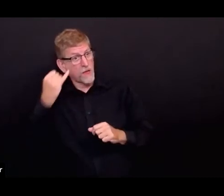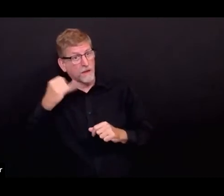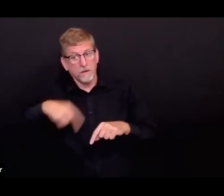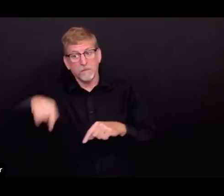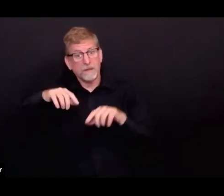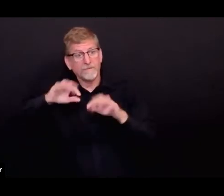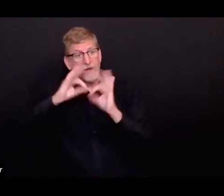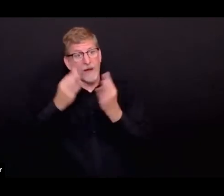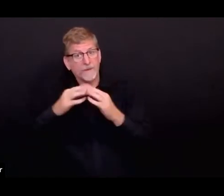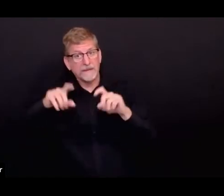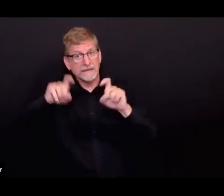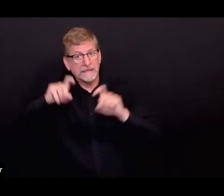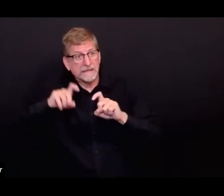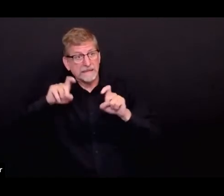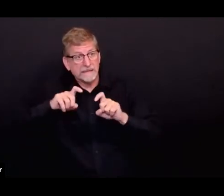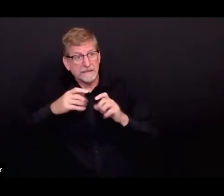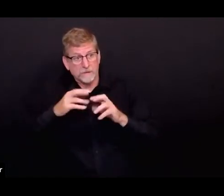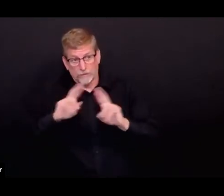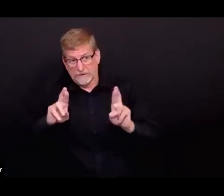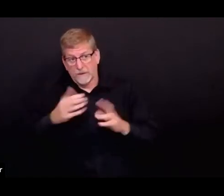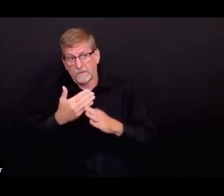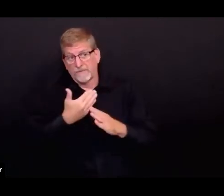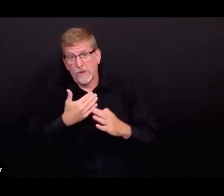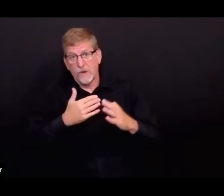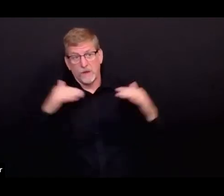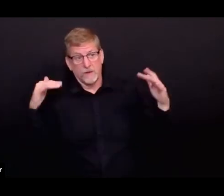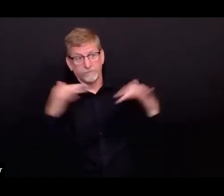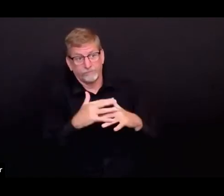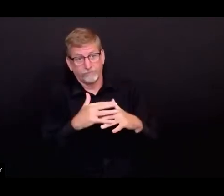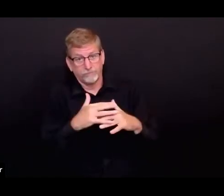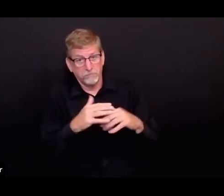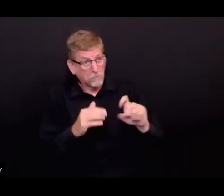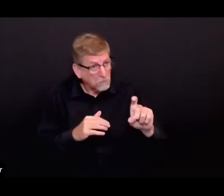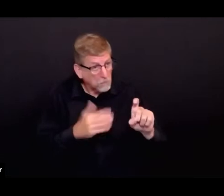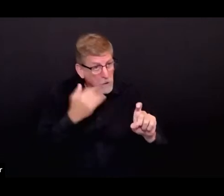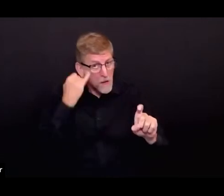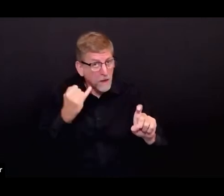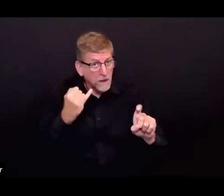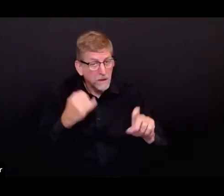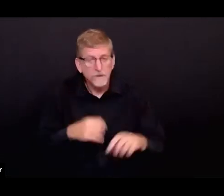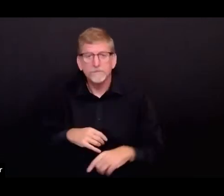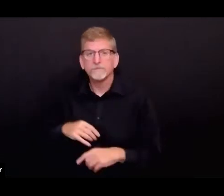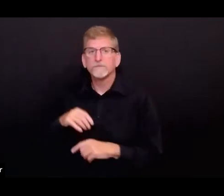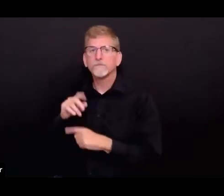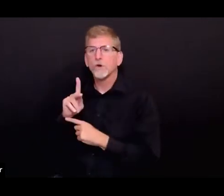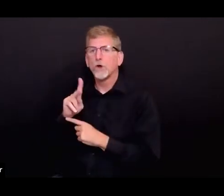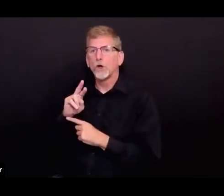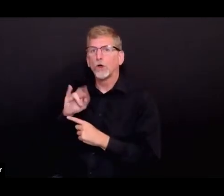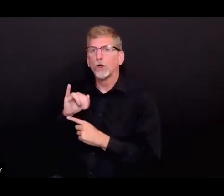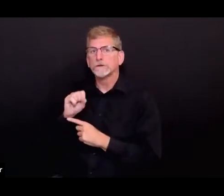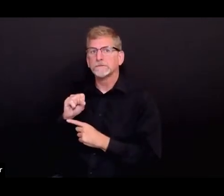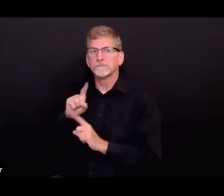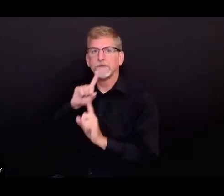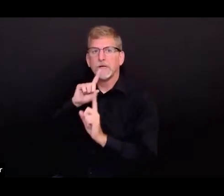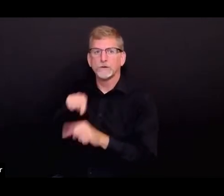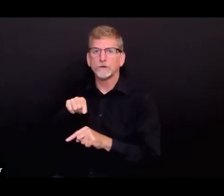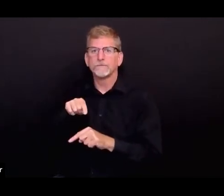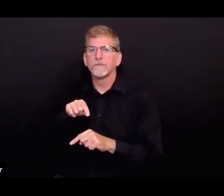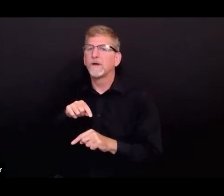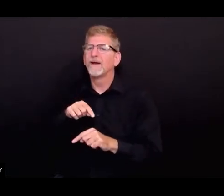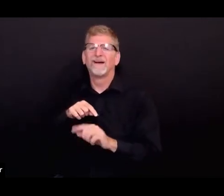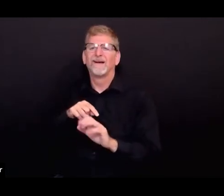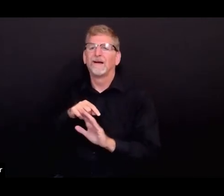I think the challenge that we face with the testing is that it's only for that day. So if someone